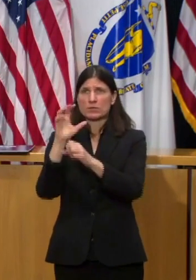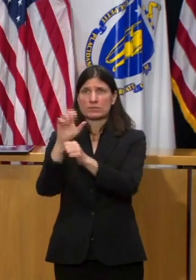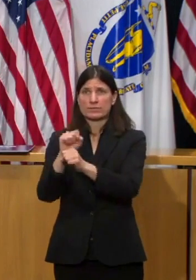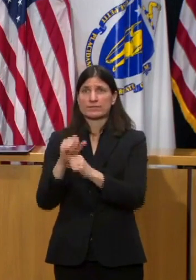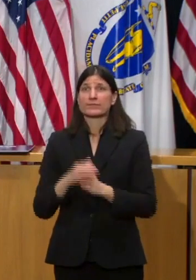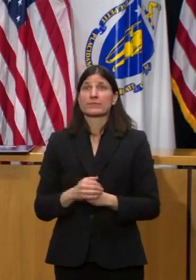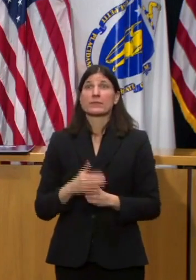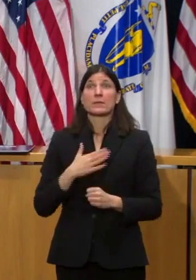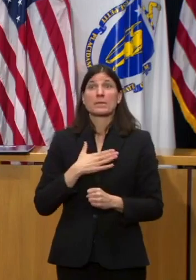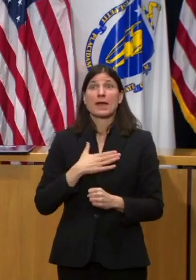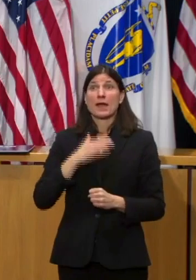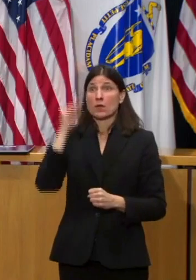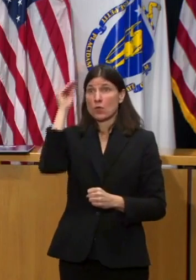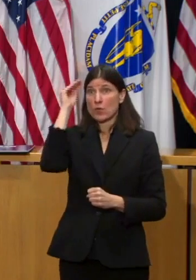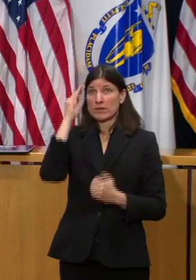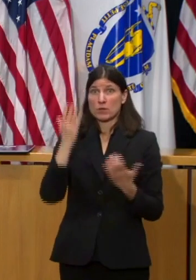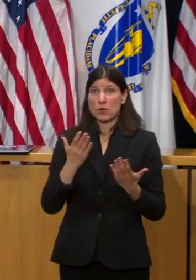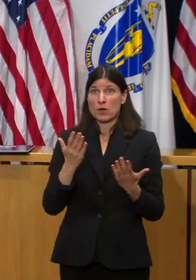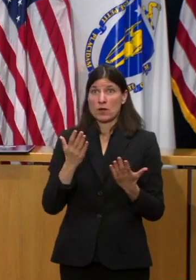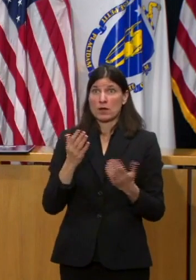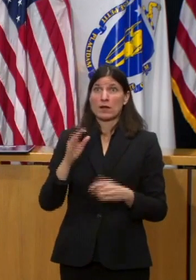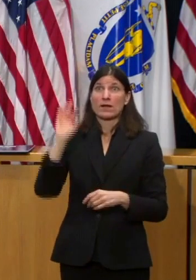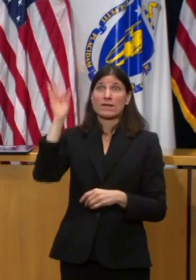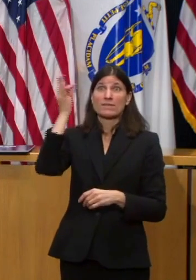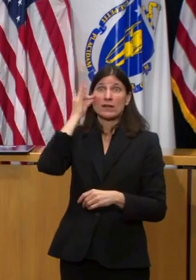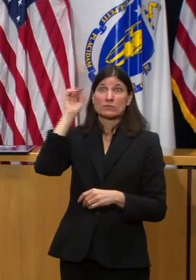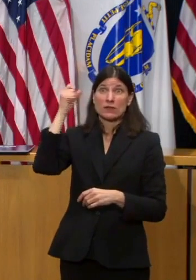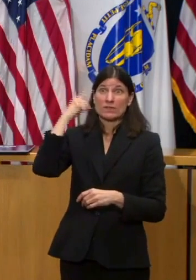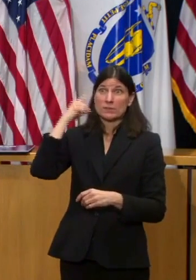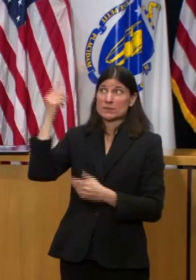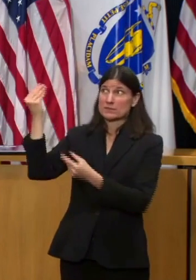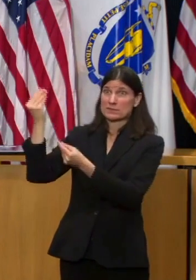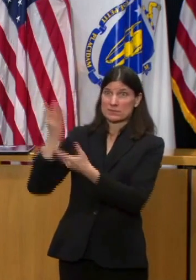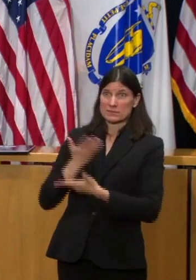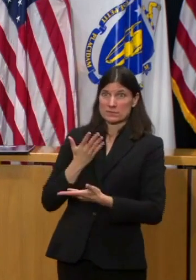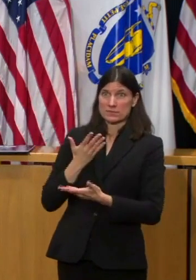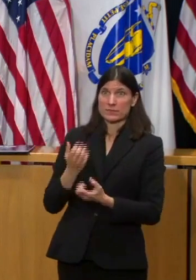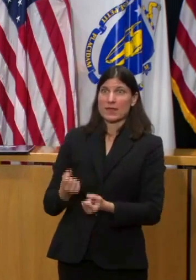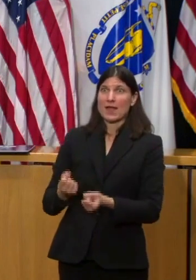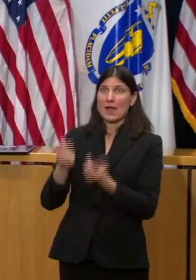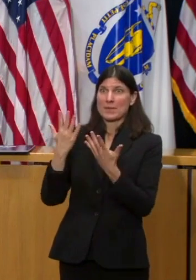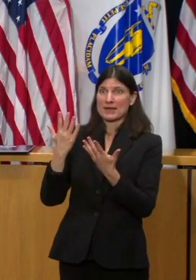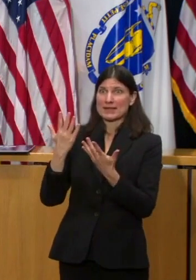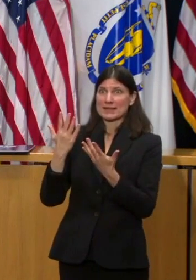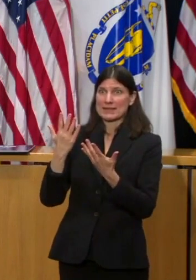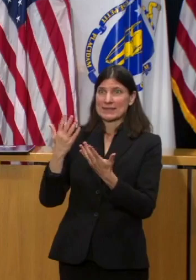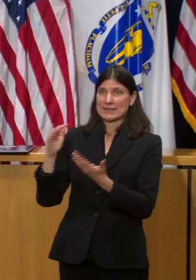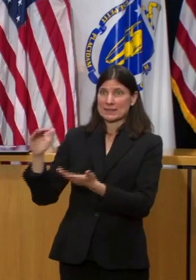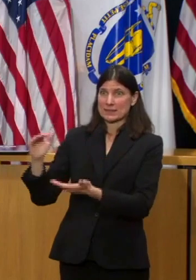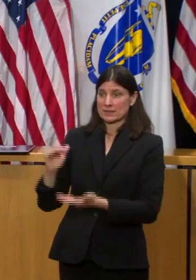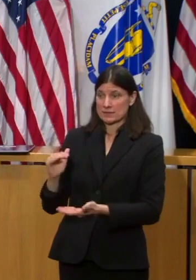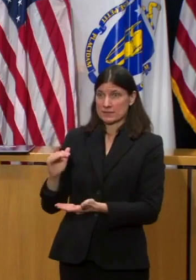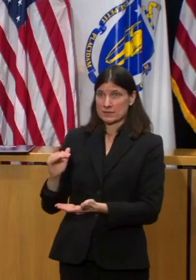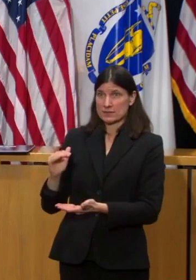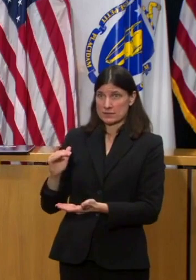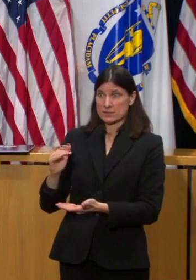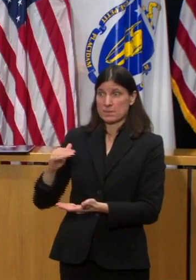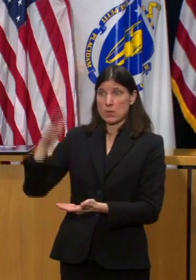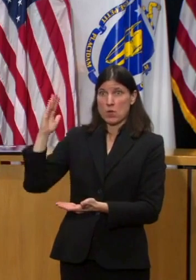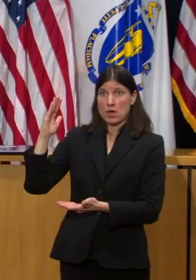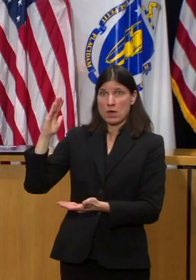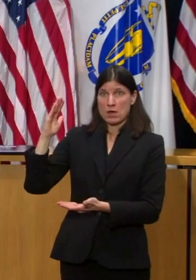is, you're not going to get any less, right? Which is helpful, but it's not, you can order